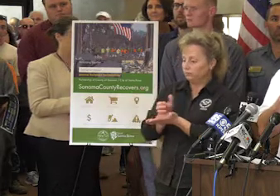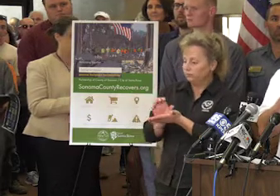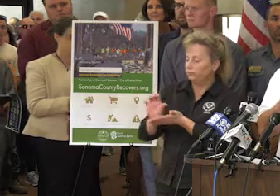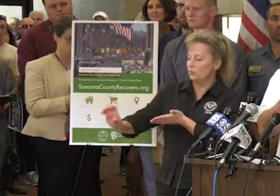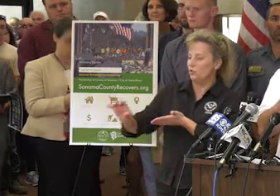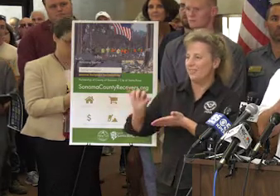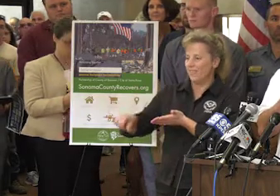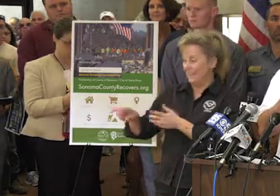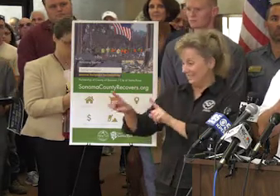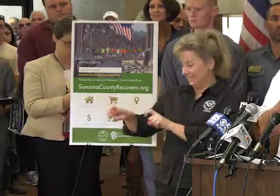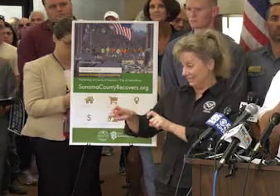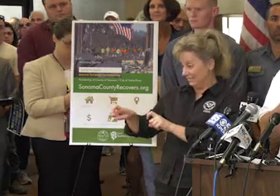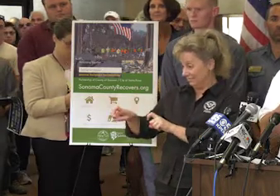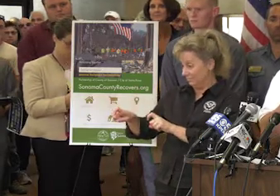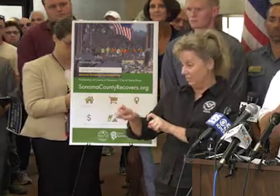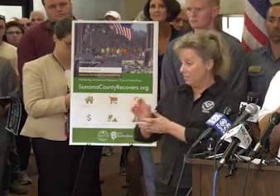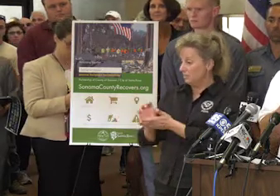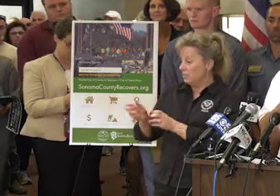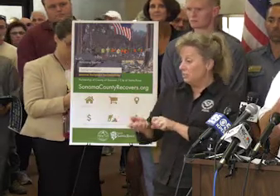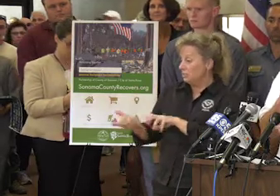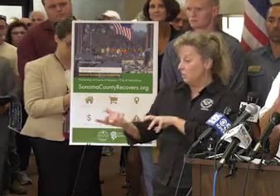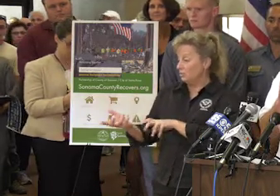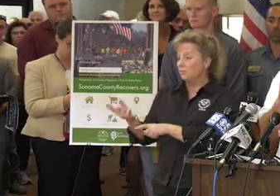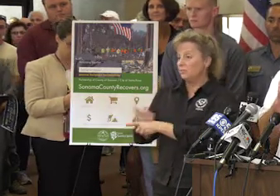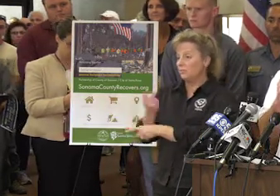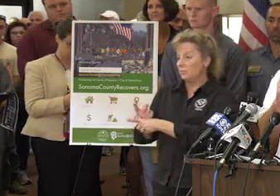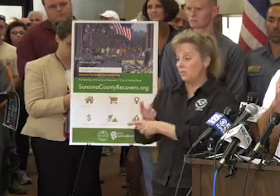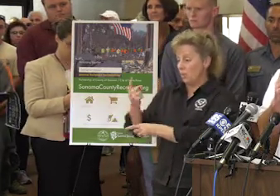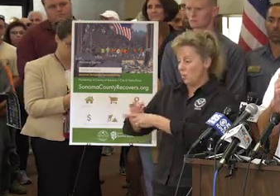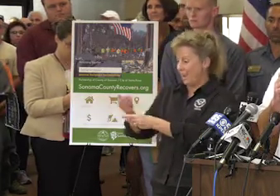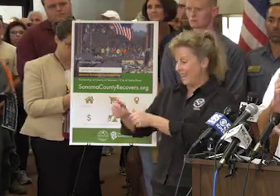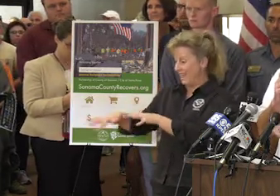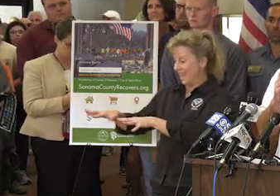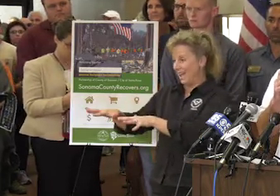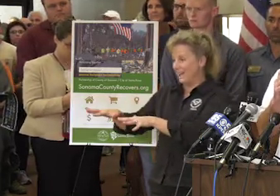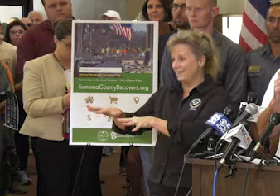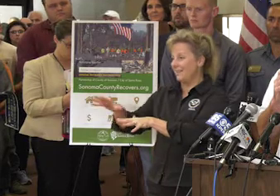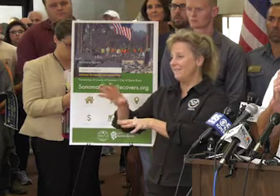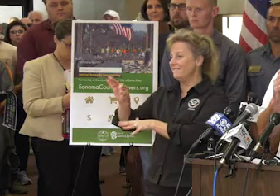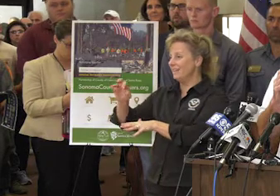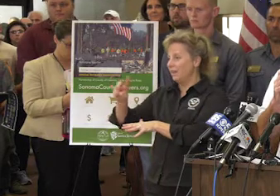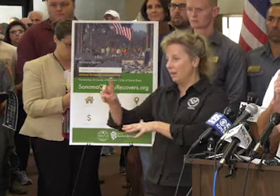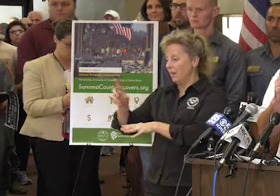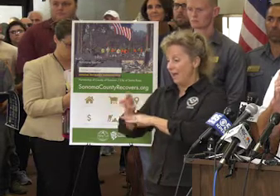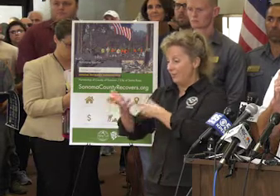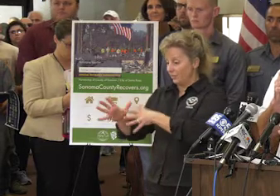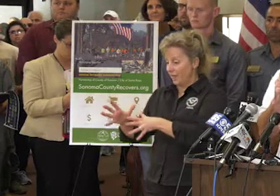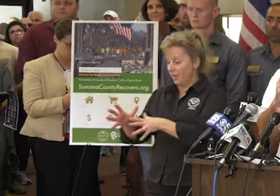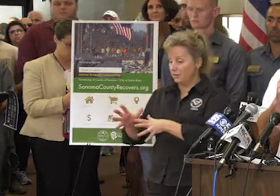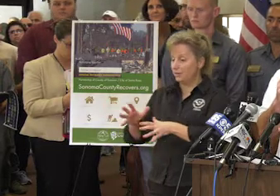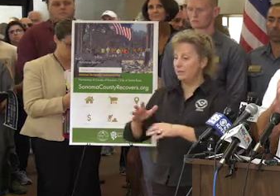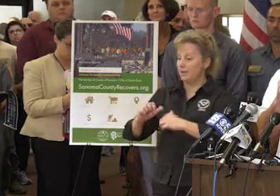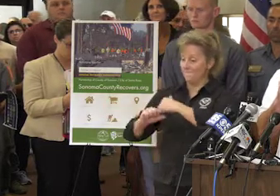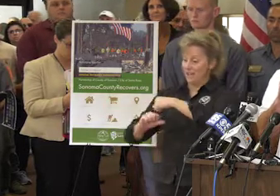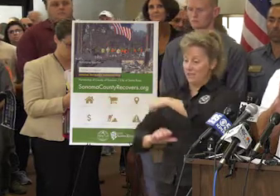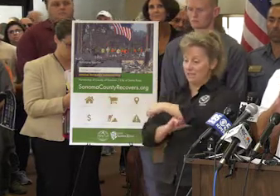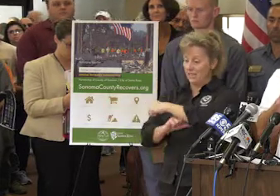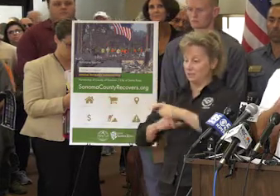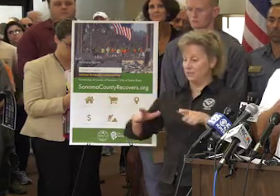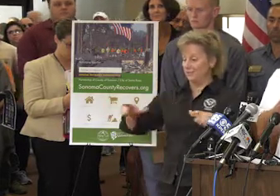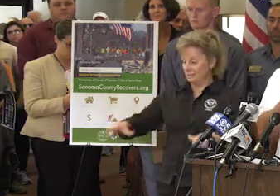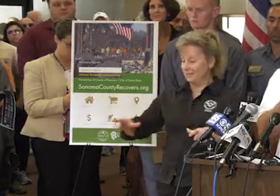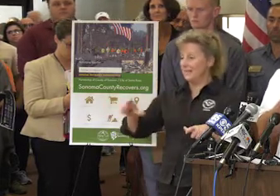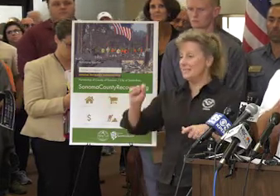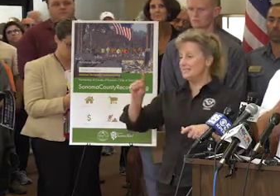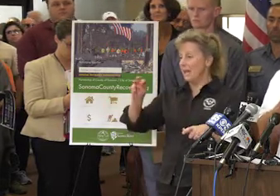and testing that to make sure it's disposed of correctly in the proper landfills. Following that, we'll be removing foundations, stem walls,